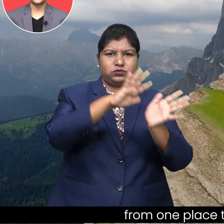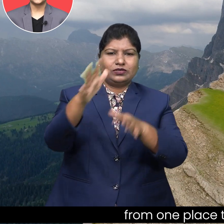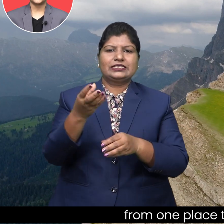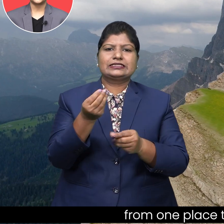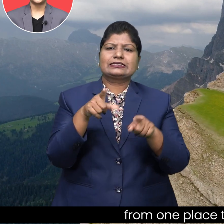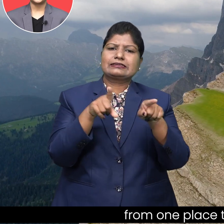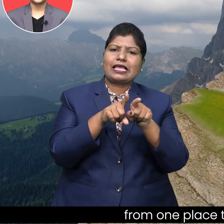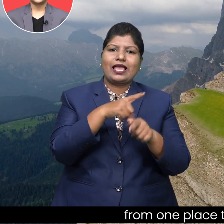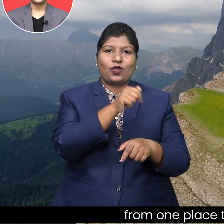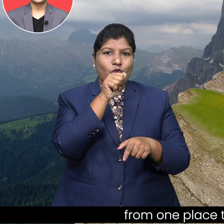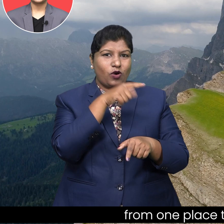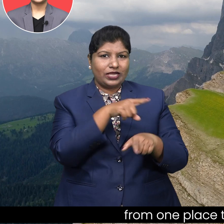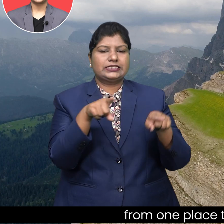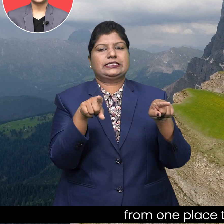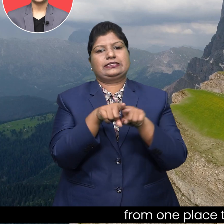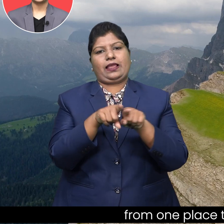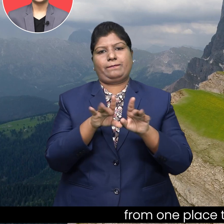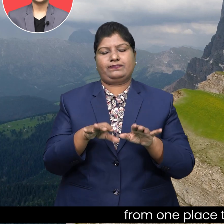does.